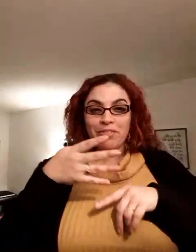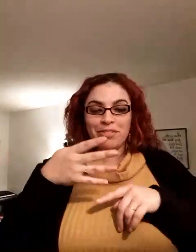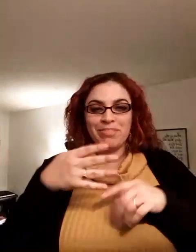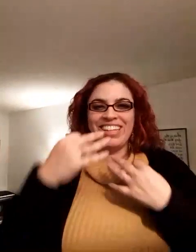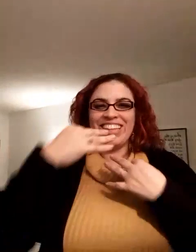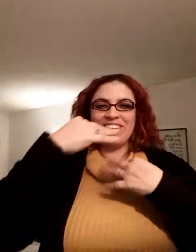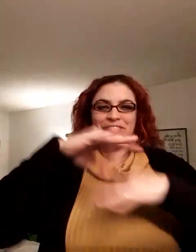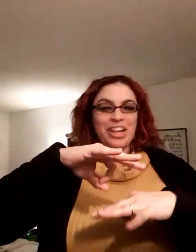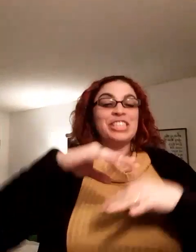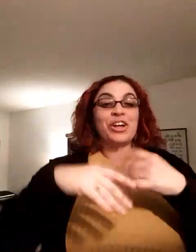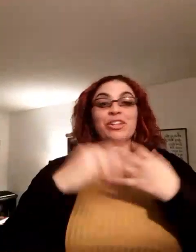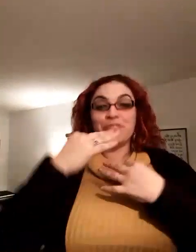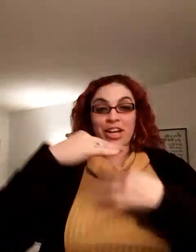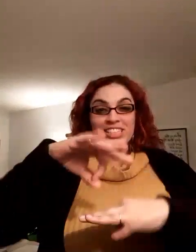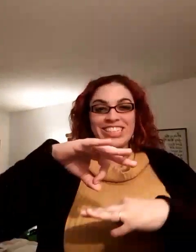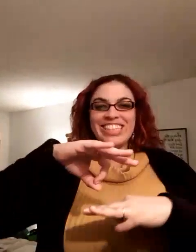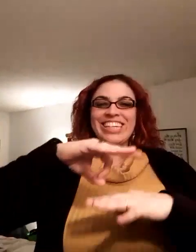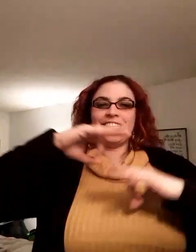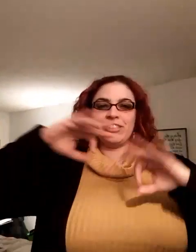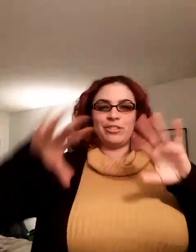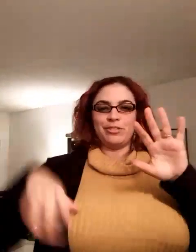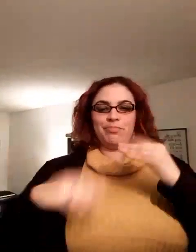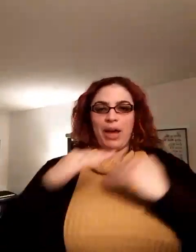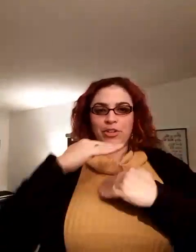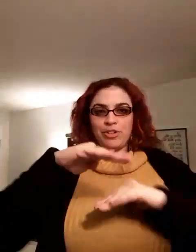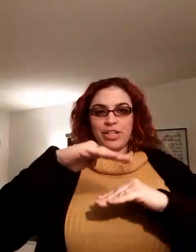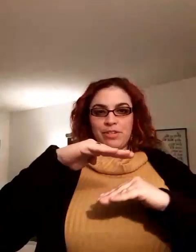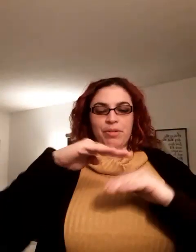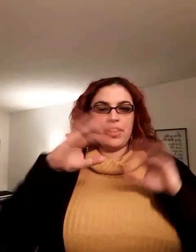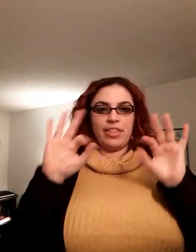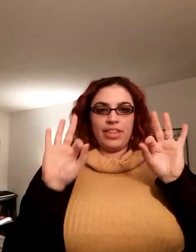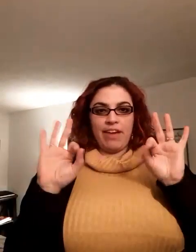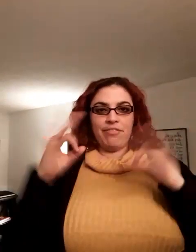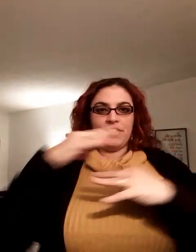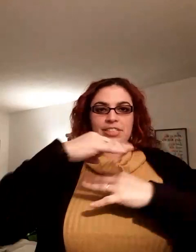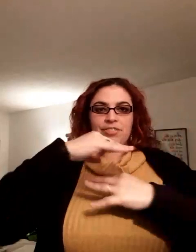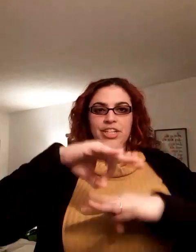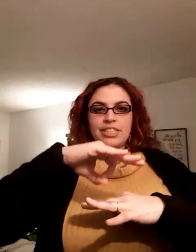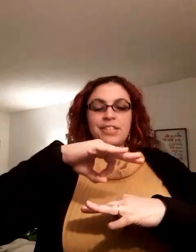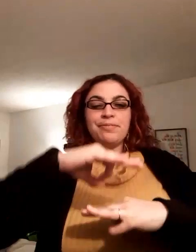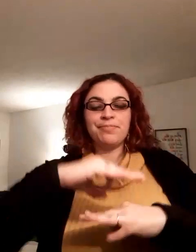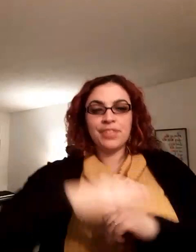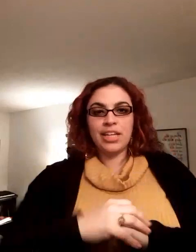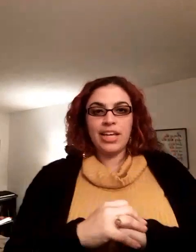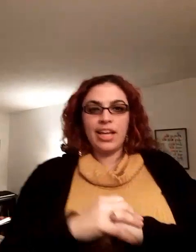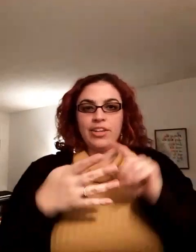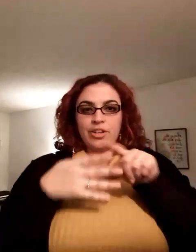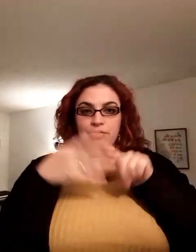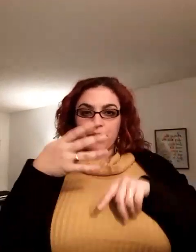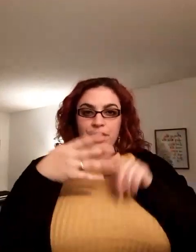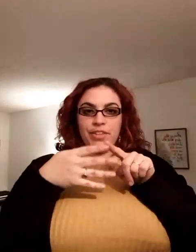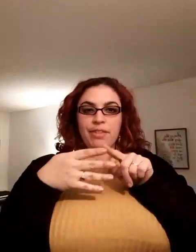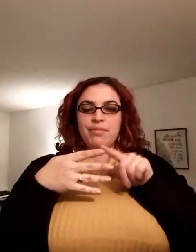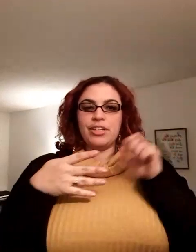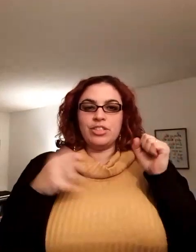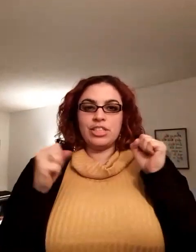them. They're front. It's called a front. So boundary with the F is front, and there are 4 of them. There's